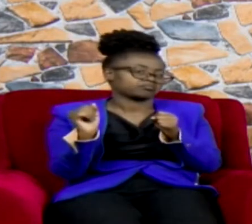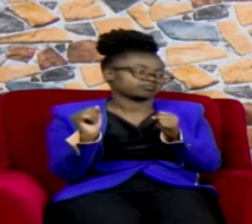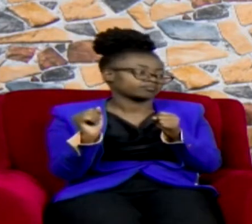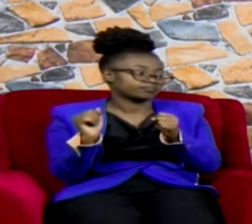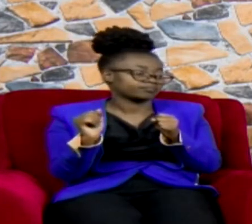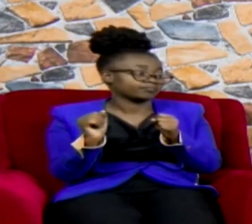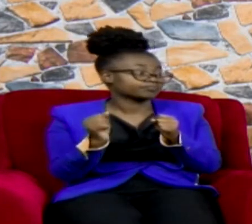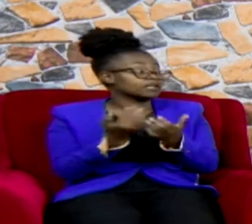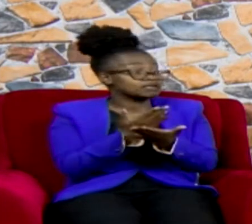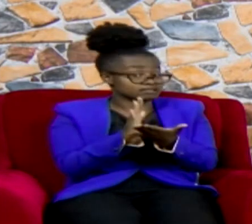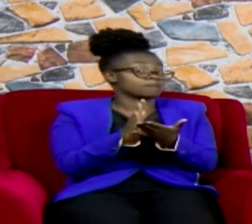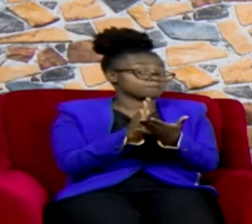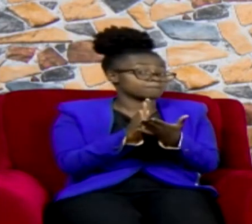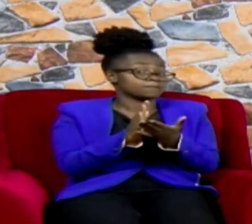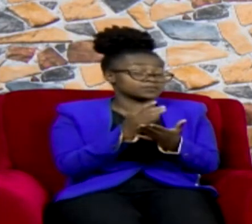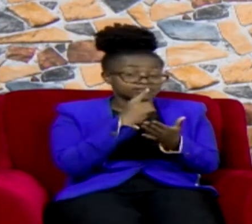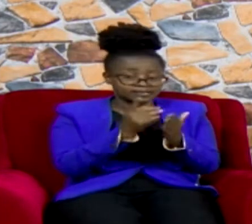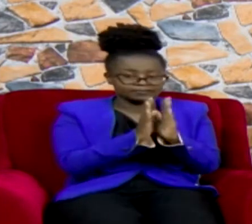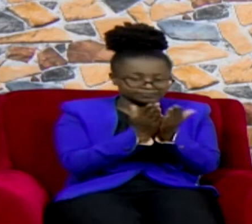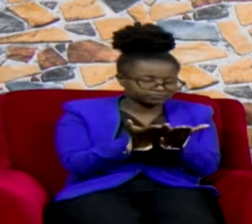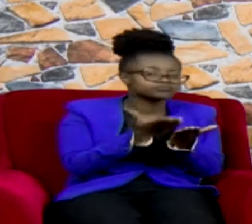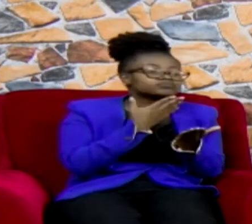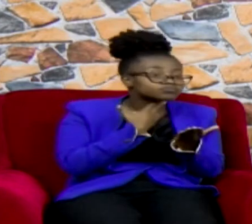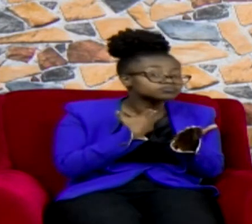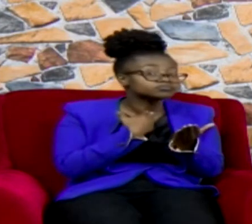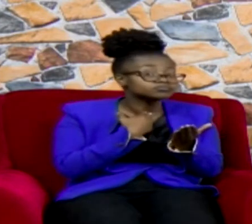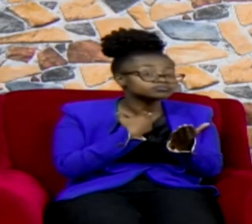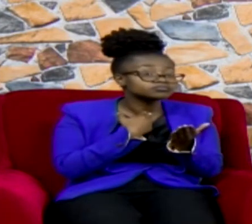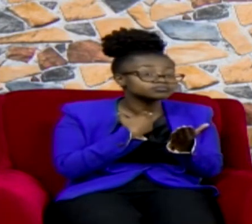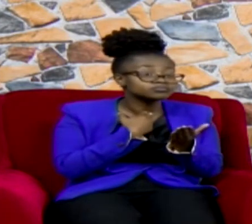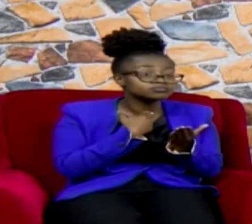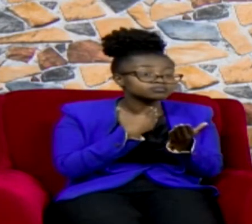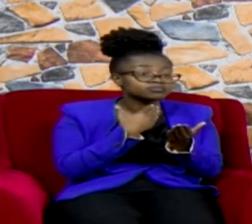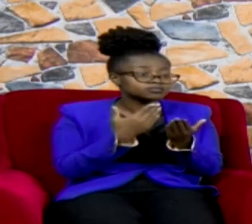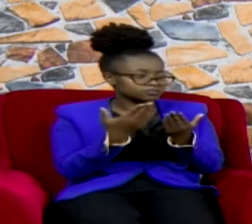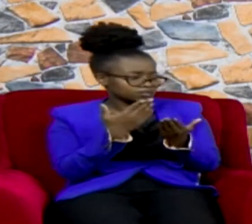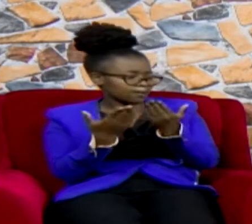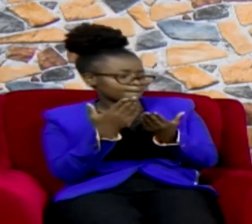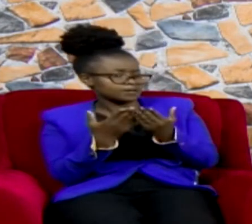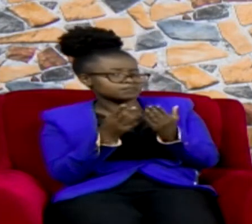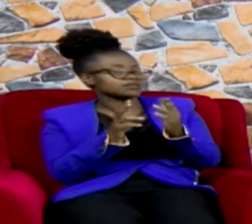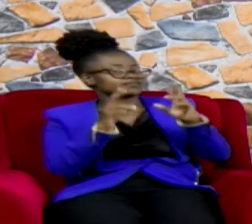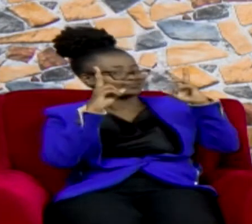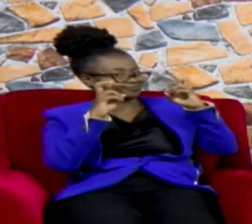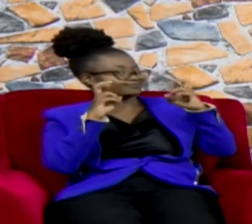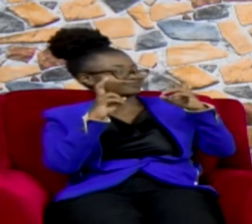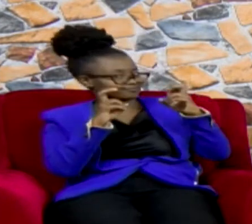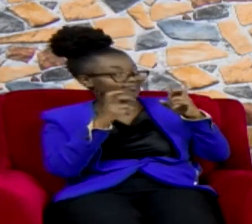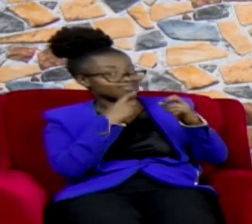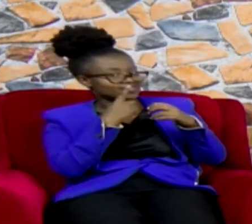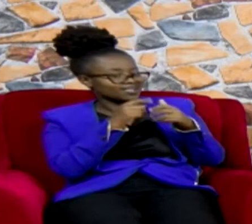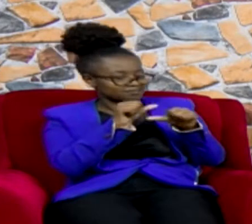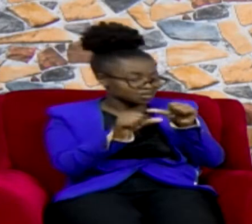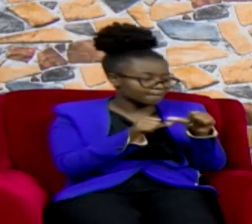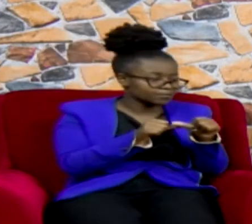And some prefer some books. Like a specific topic. Yes,